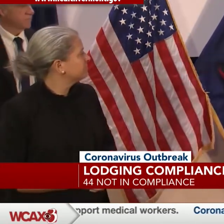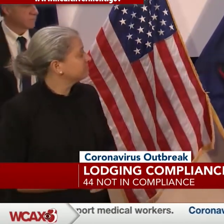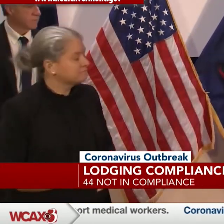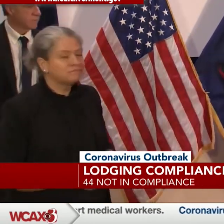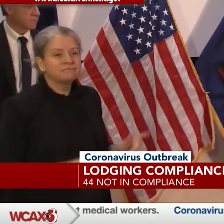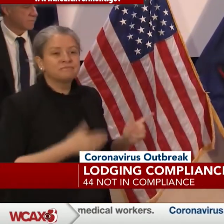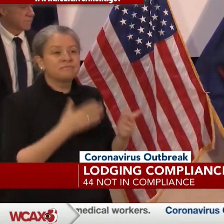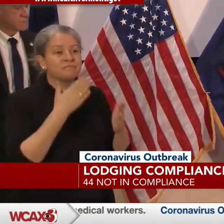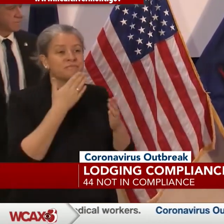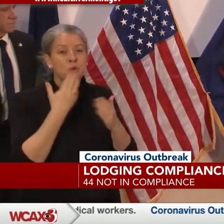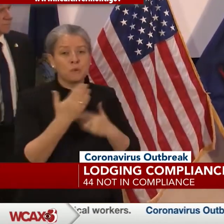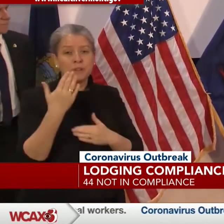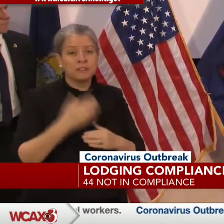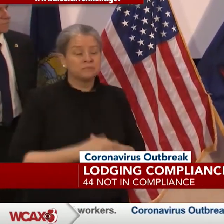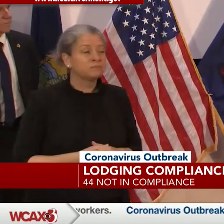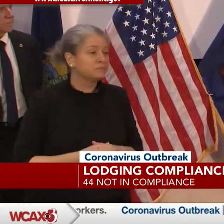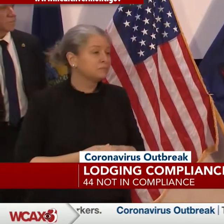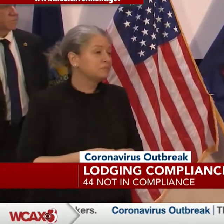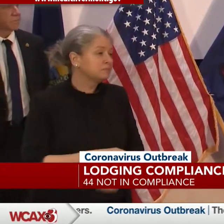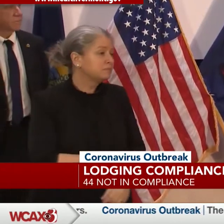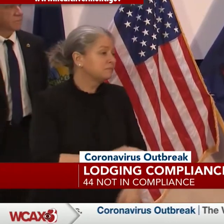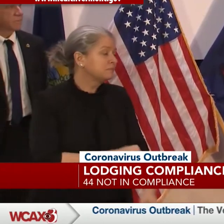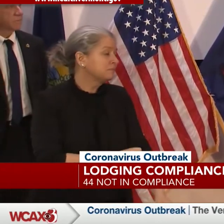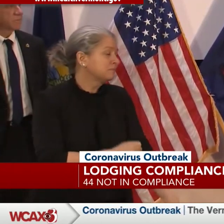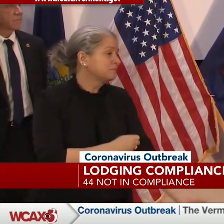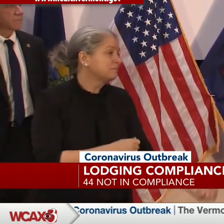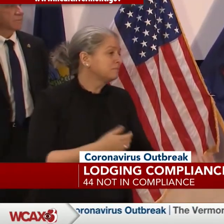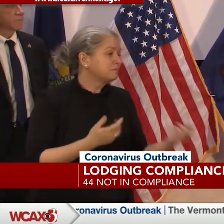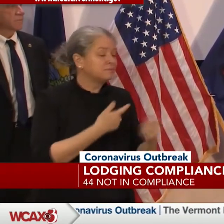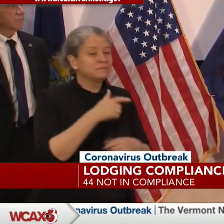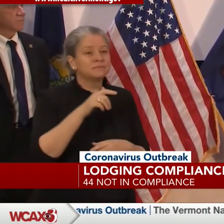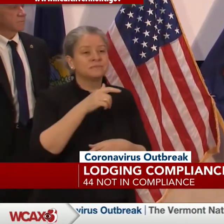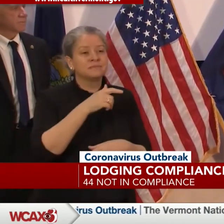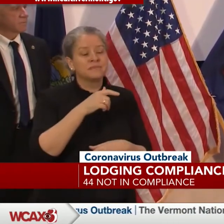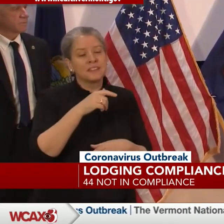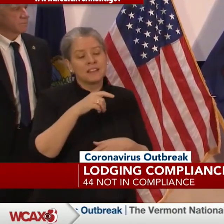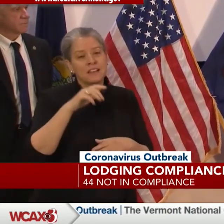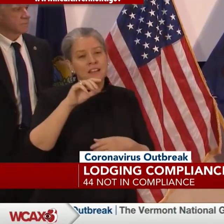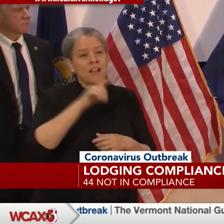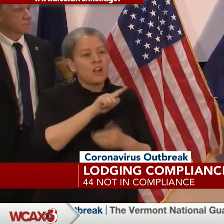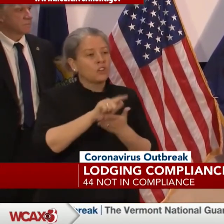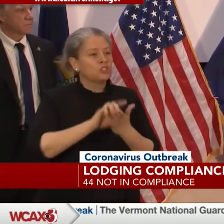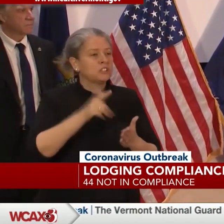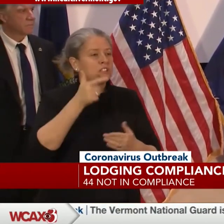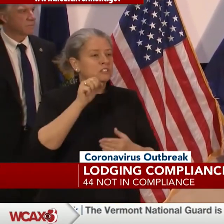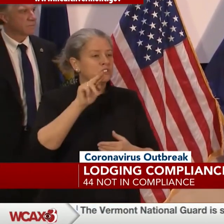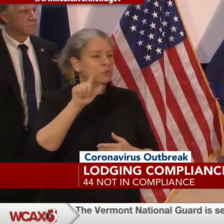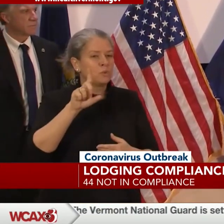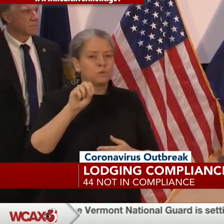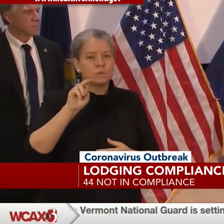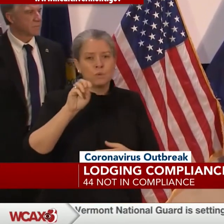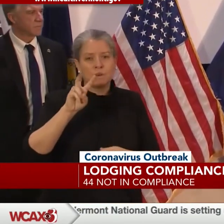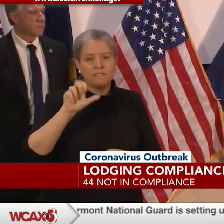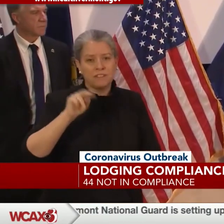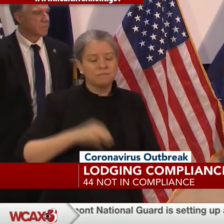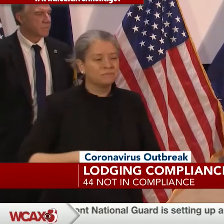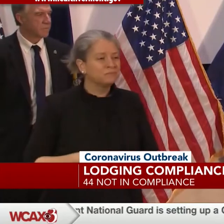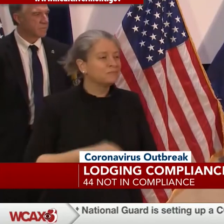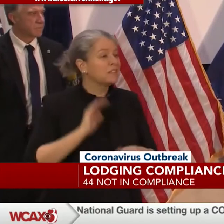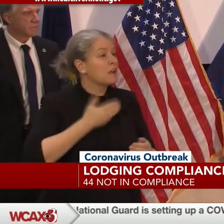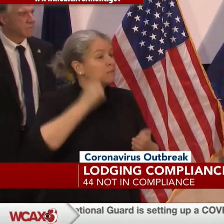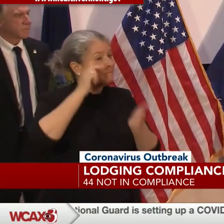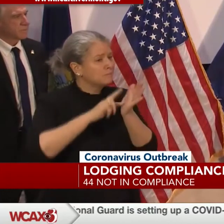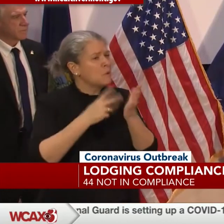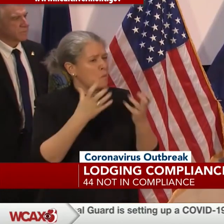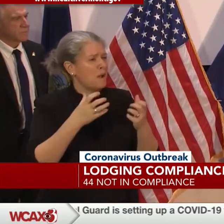Good morning. I've always believed that the best way to enforce the laws to give people the opportunity to comply with it. And I want